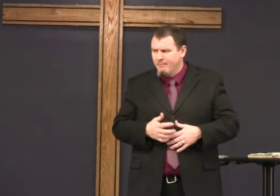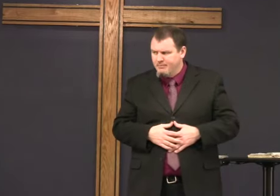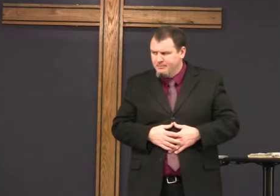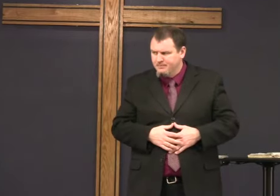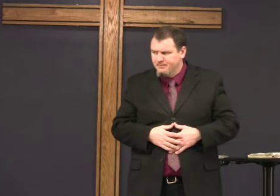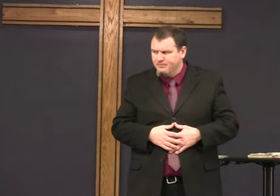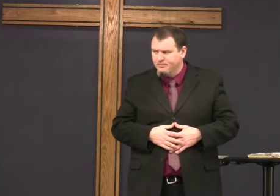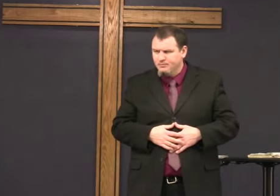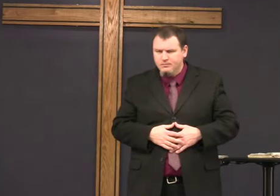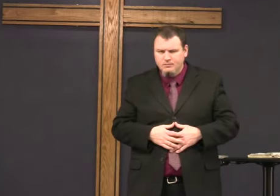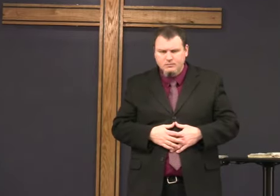One